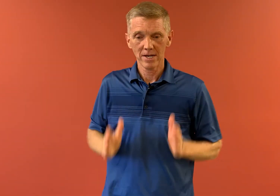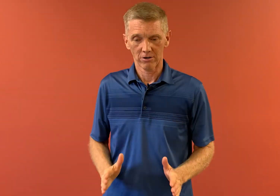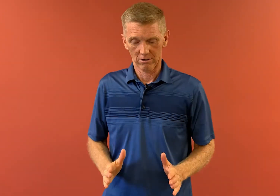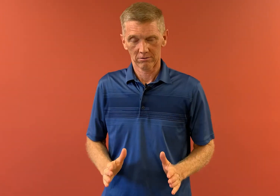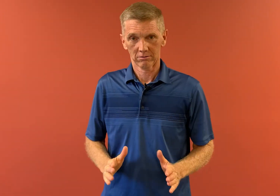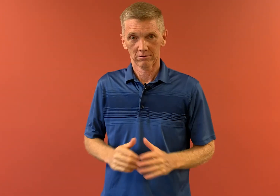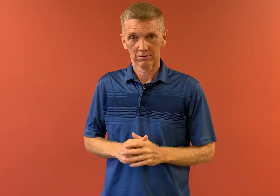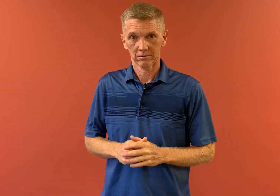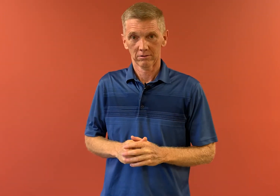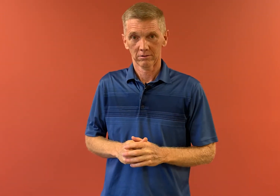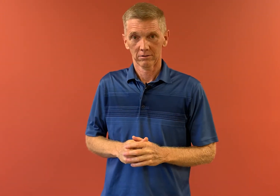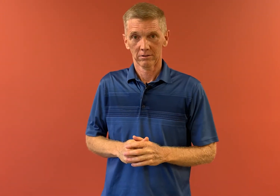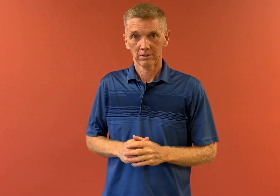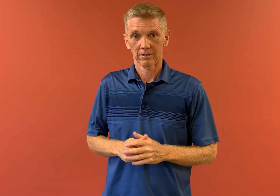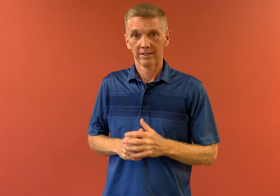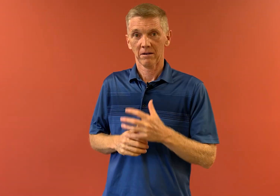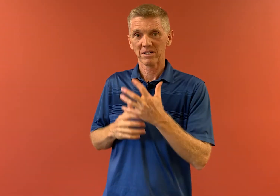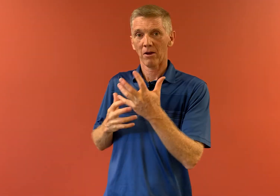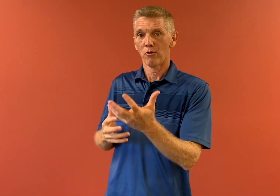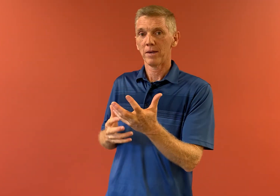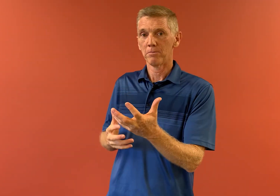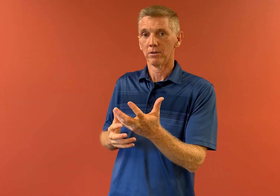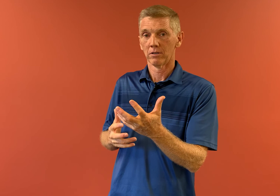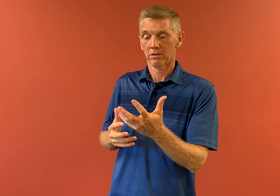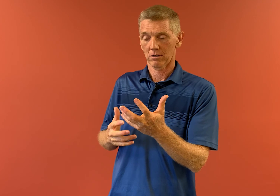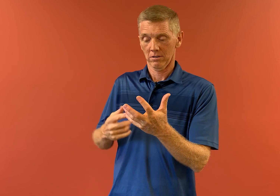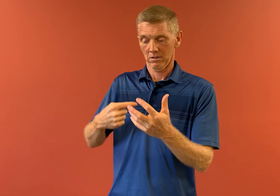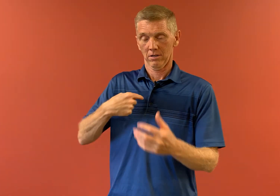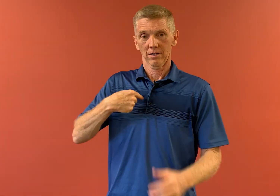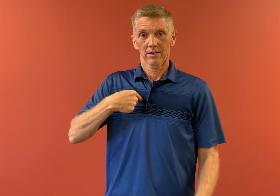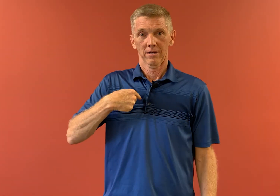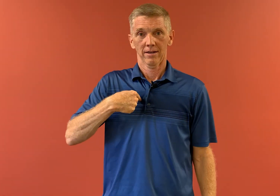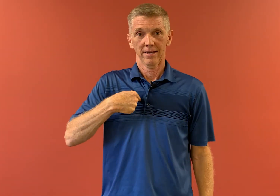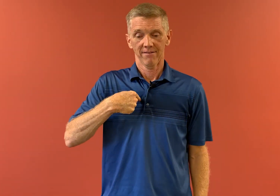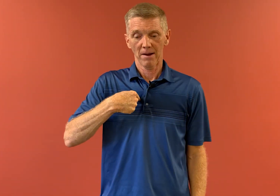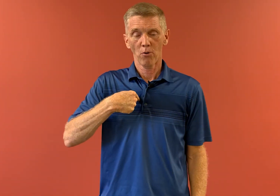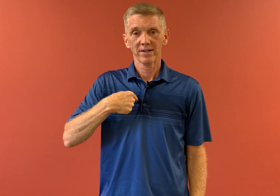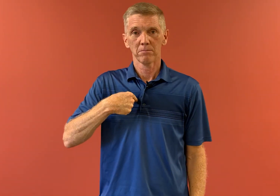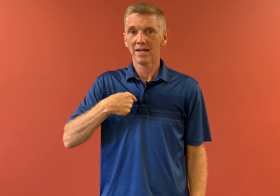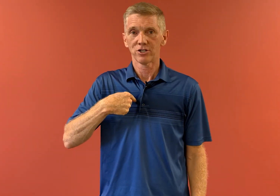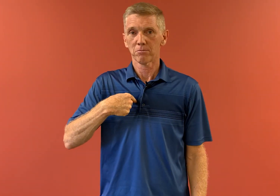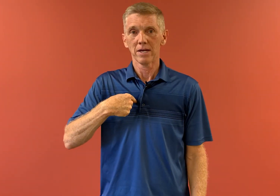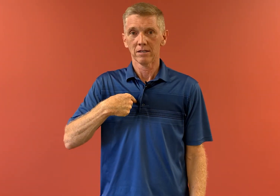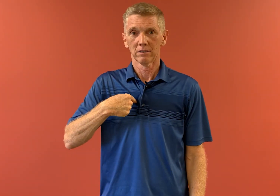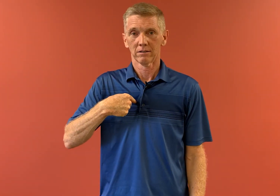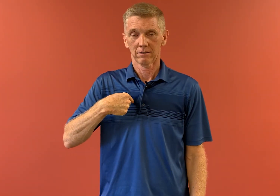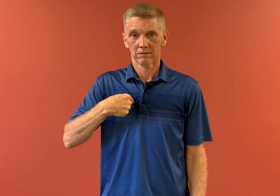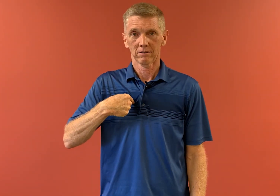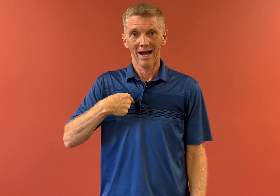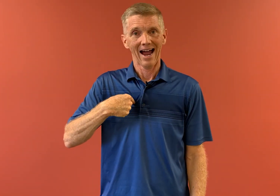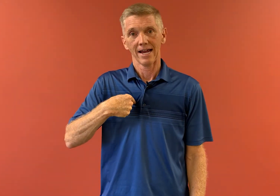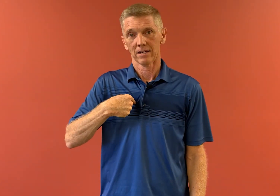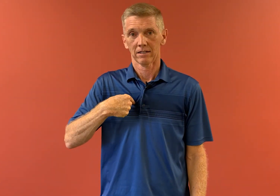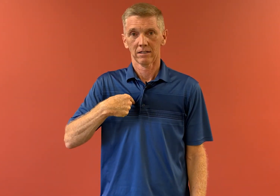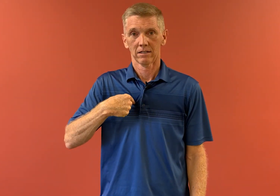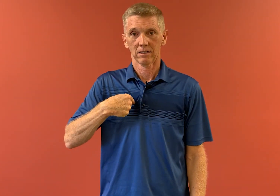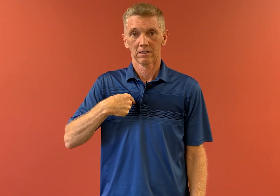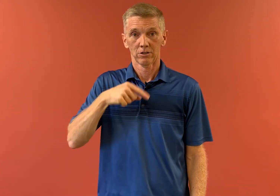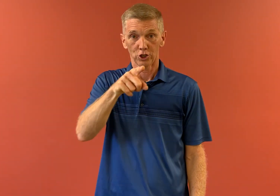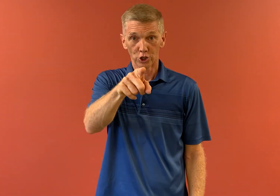Speaker. Let's talk about some other people. If I point to me, it's just me. I.